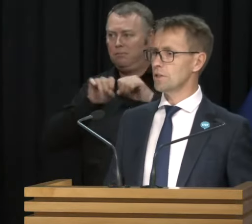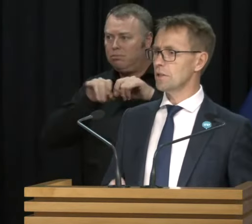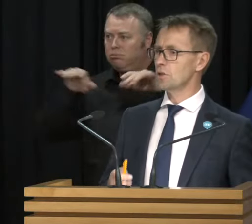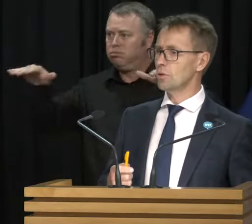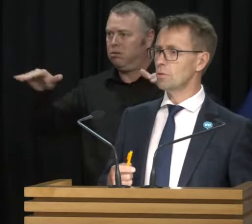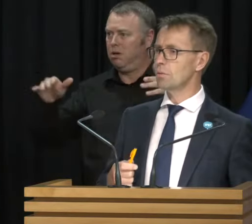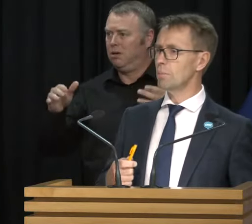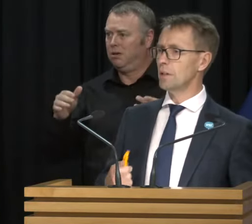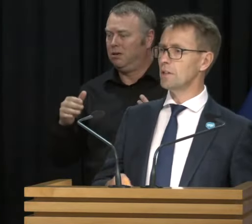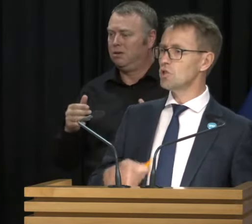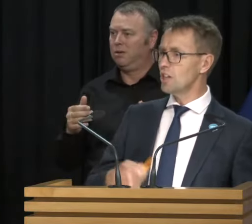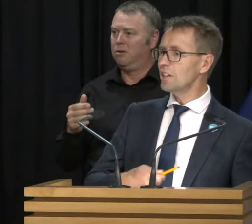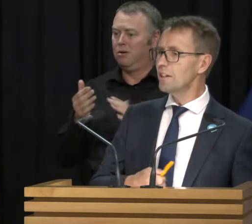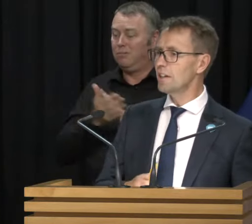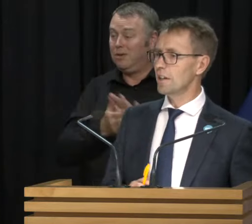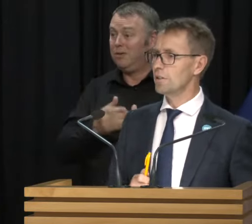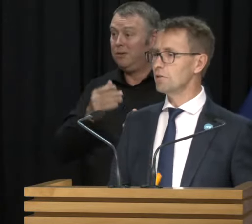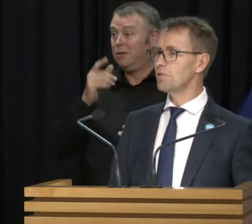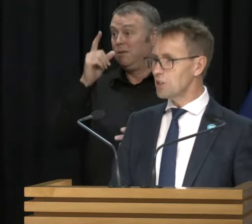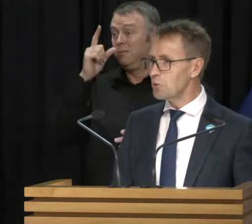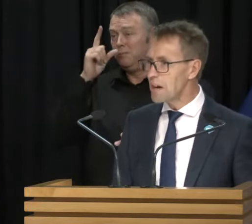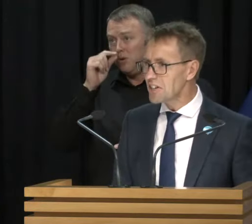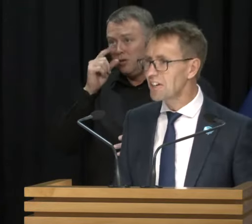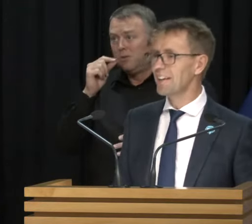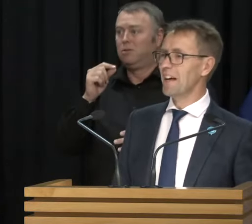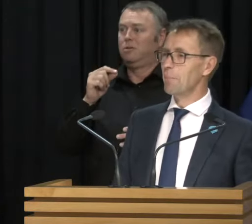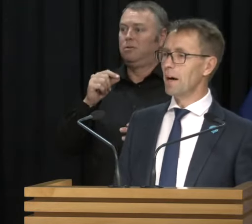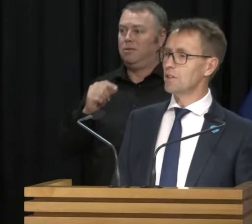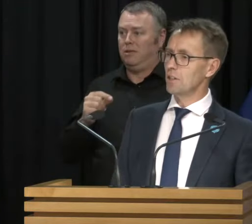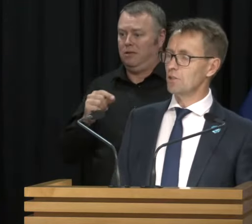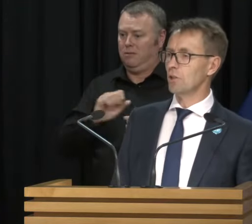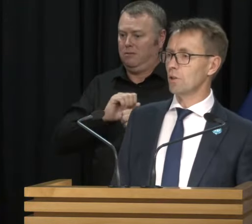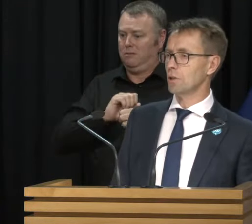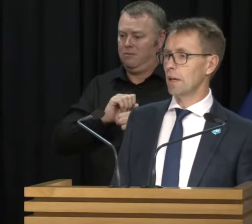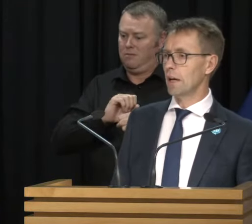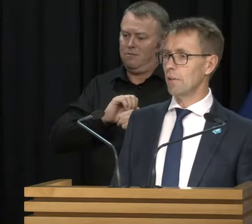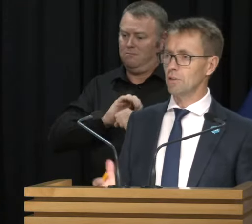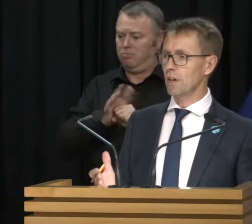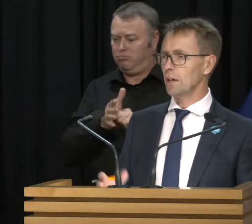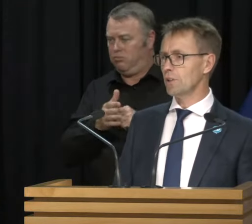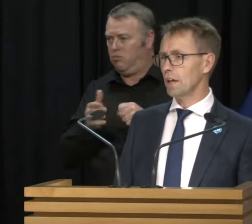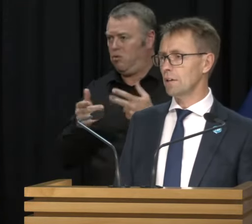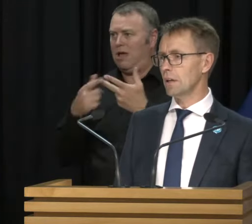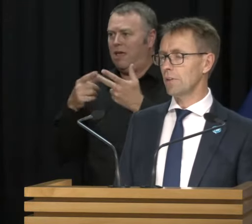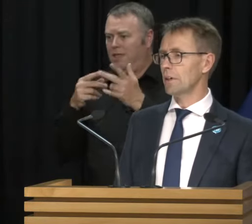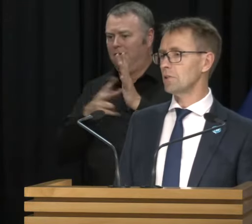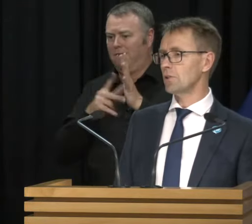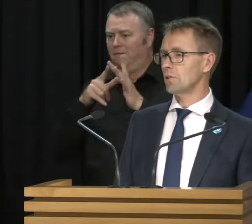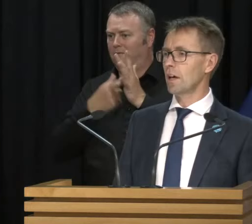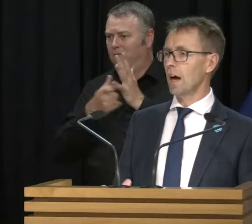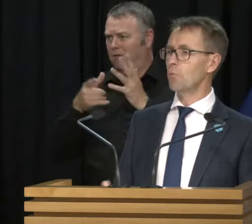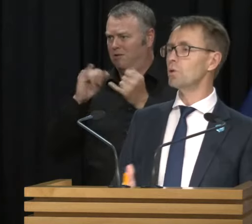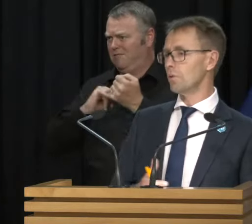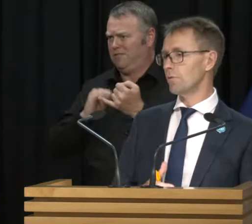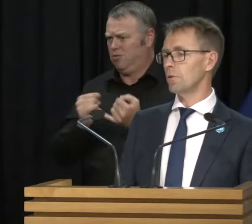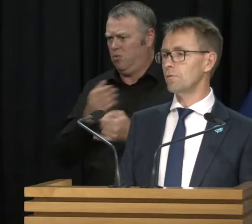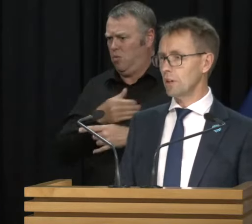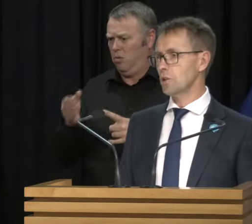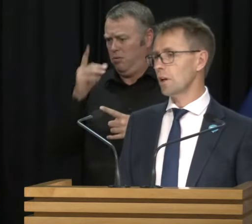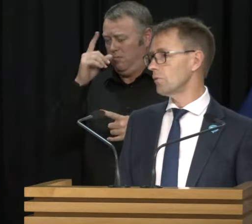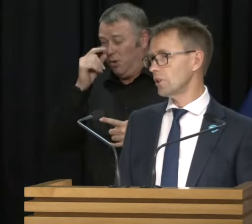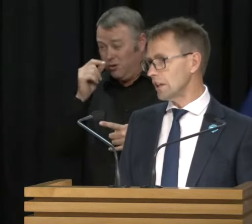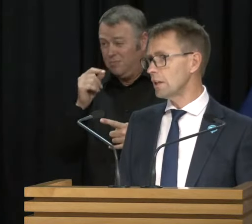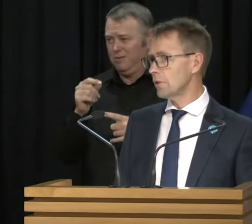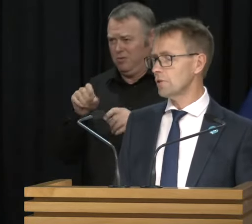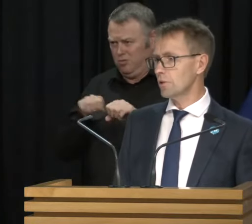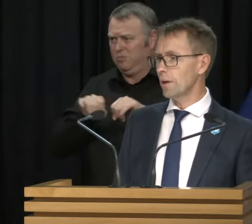of viruses to be shed in fecal matter, but it's not in this case and in other cases a route of